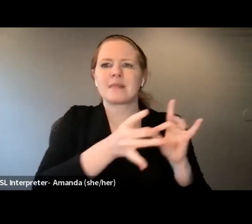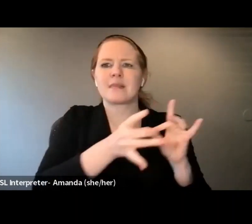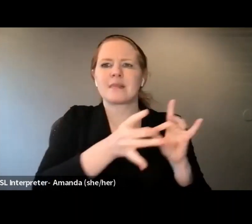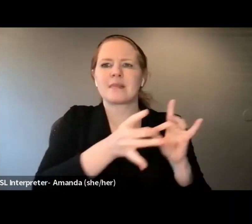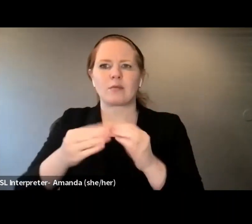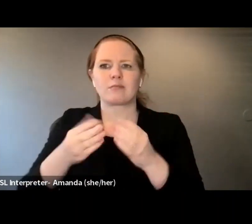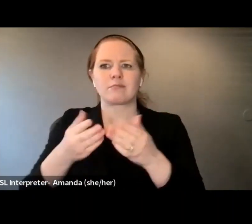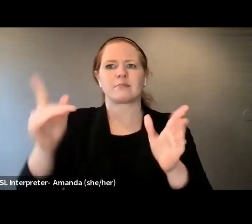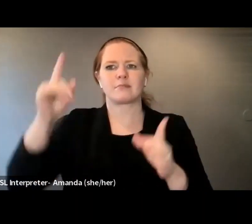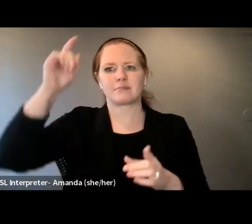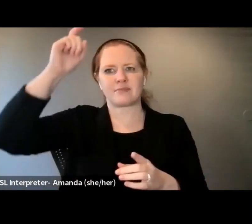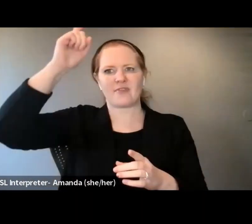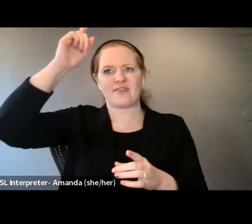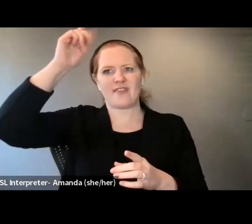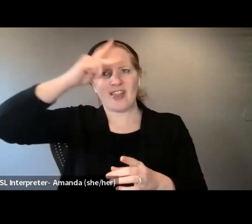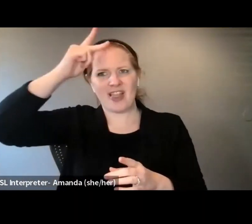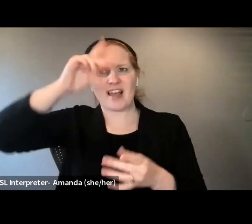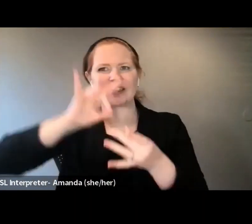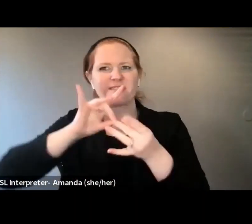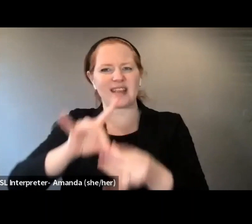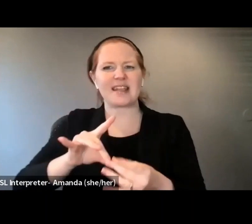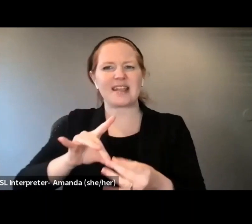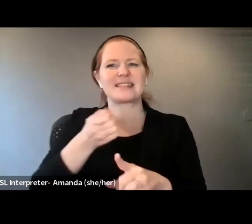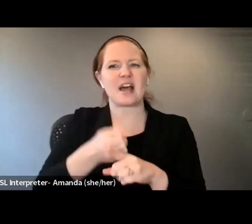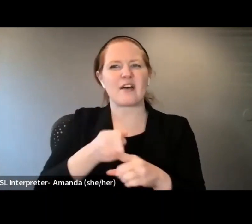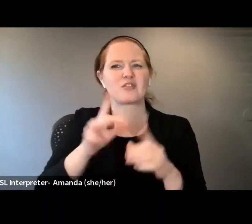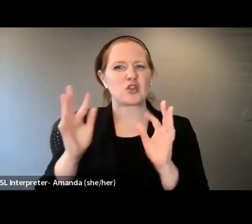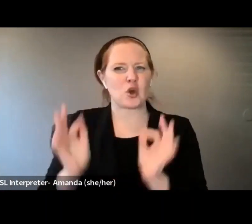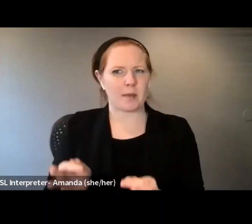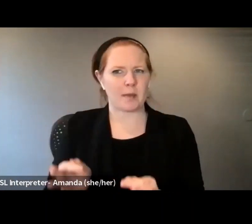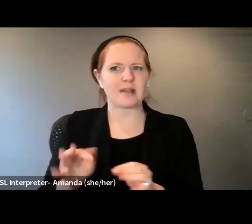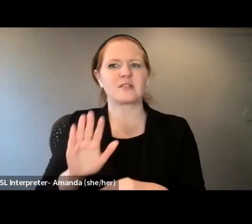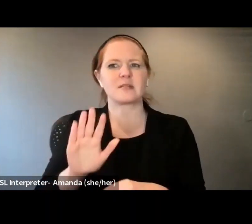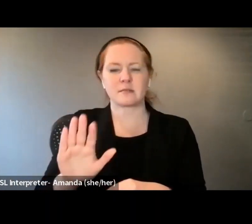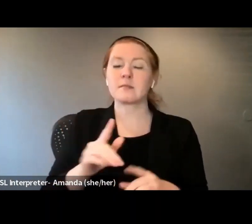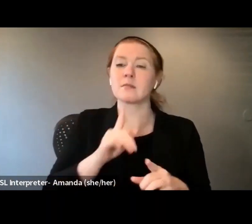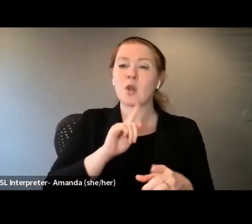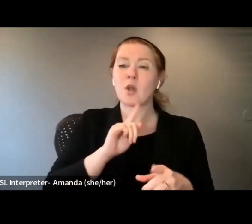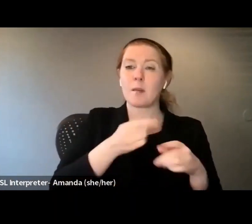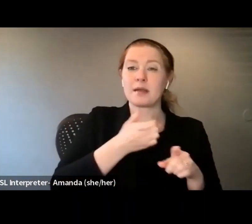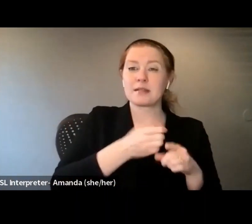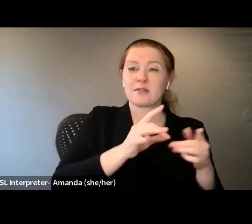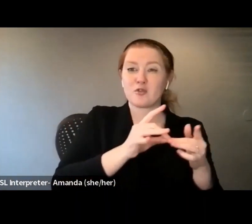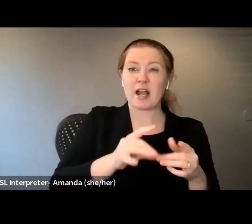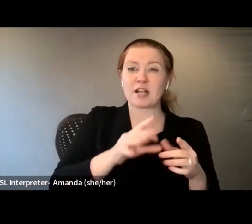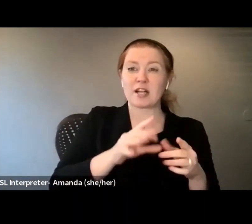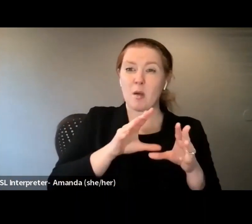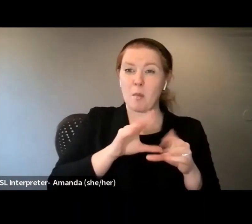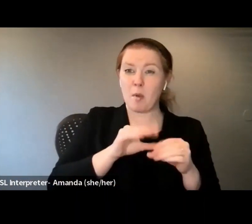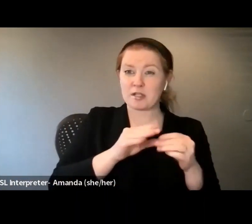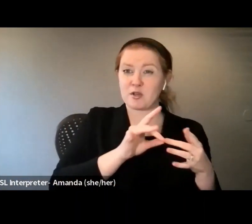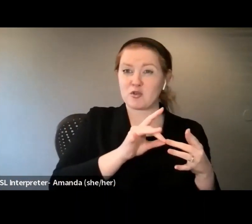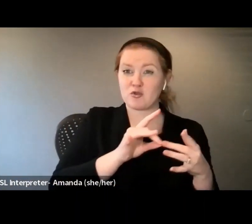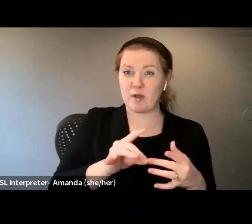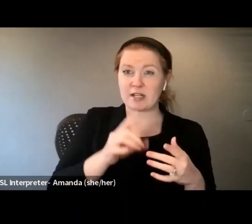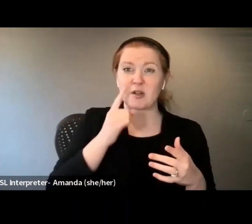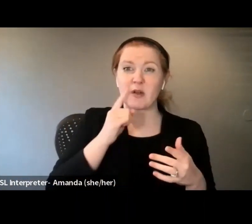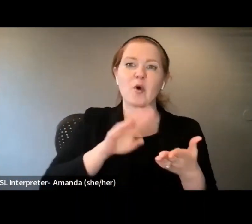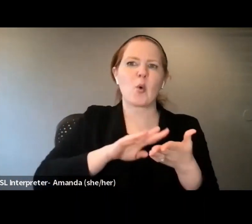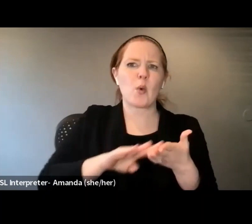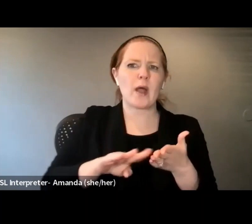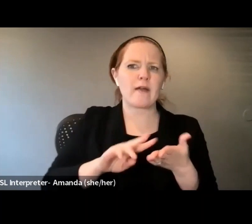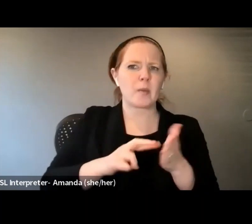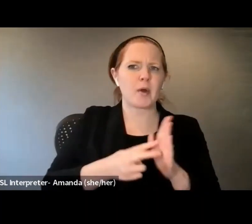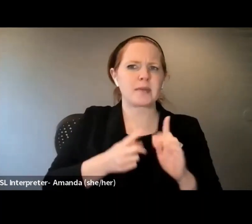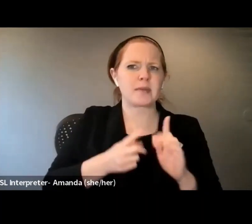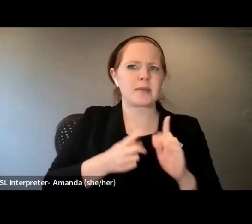of self-determination. But when we're talking about self-direction or participant direction for waiver purposes, that's really